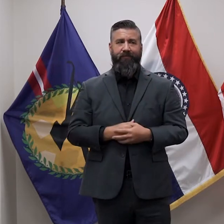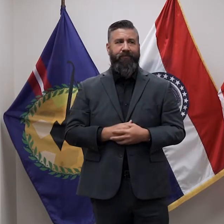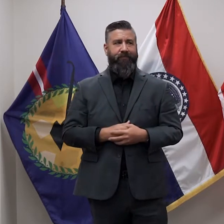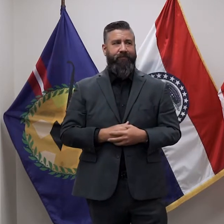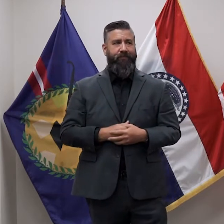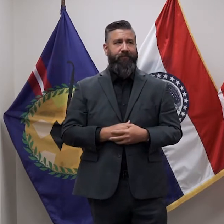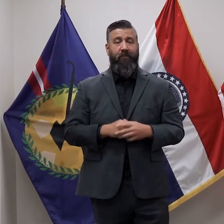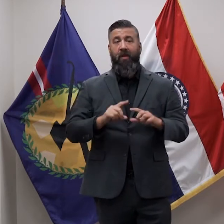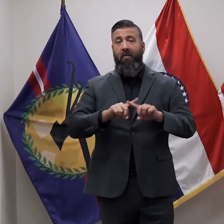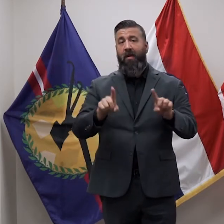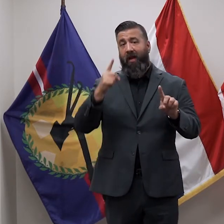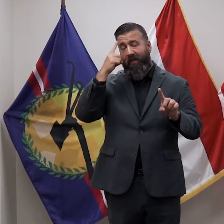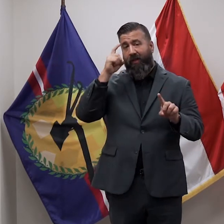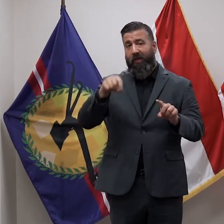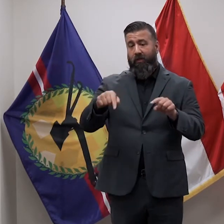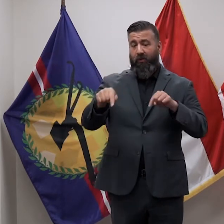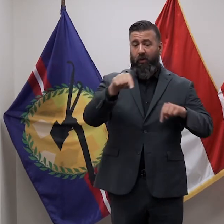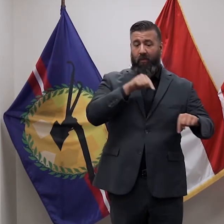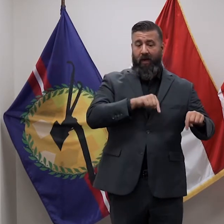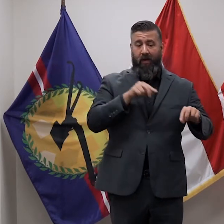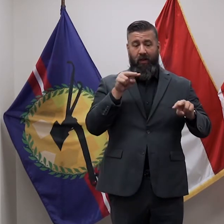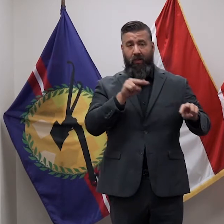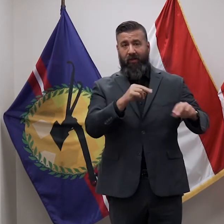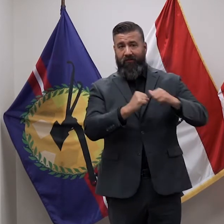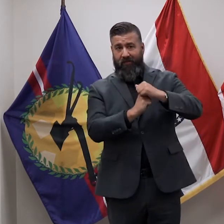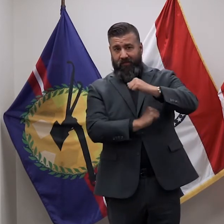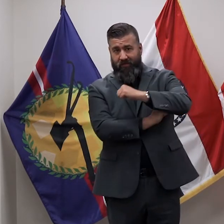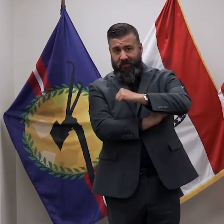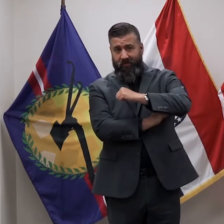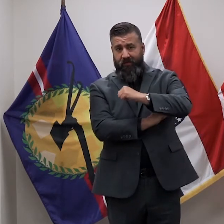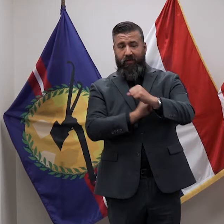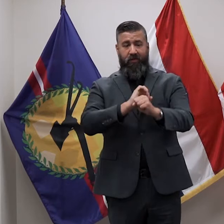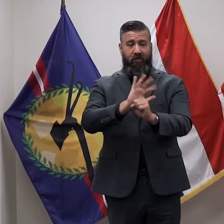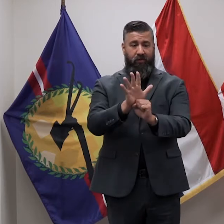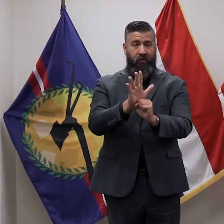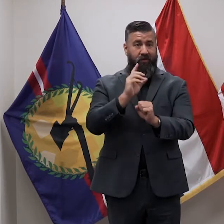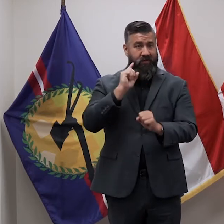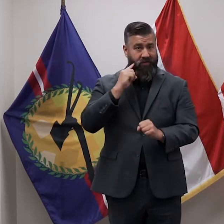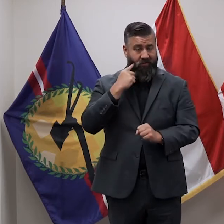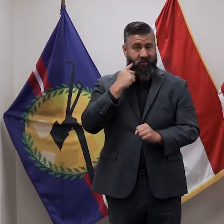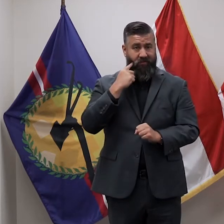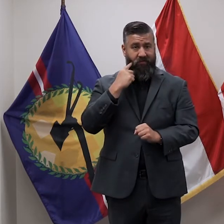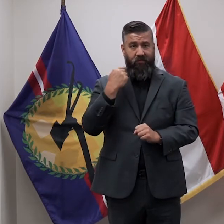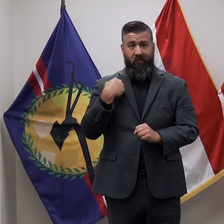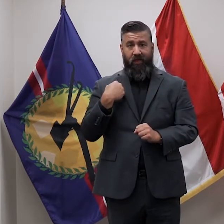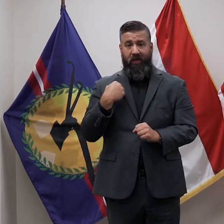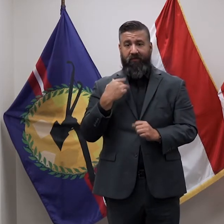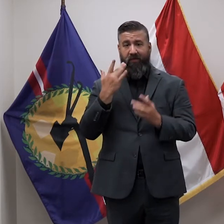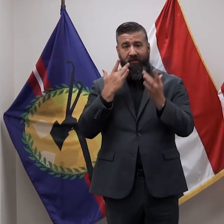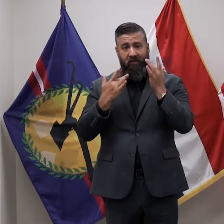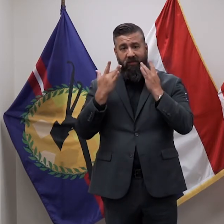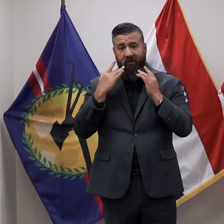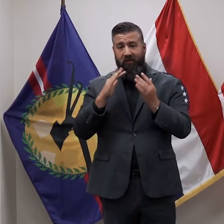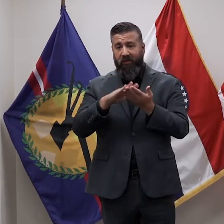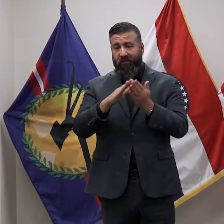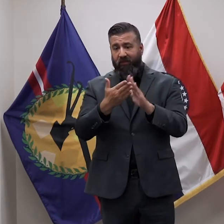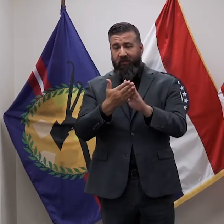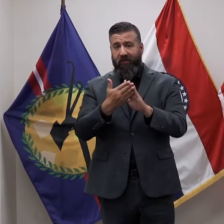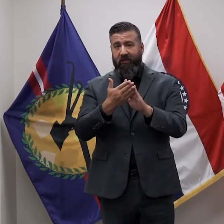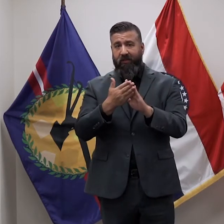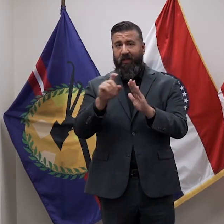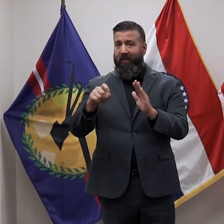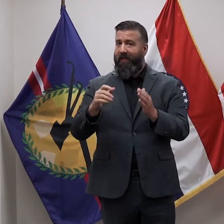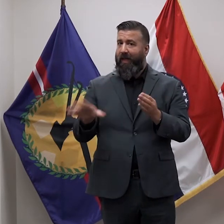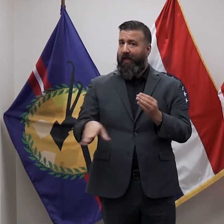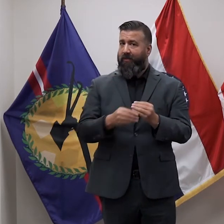accusation. But I think you need to go back and look at the fundamentals. COVID is serious. We have vulnerable communities that need